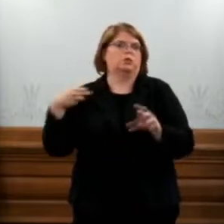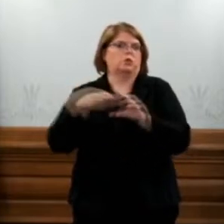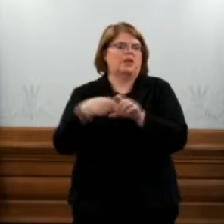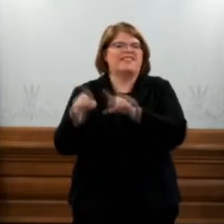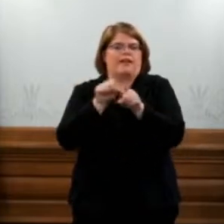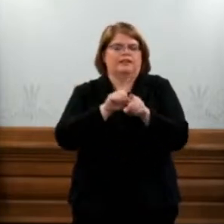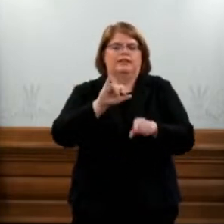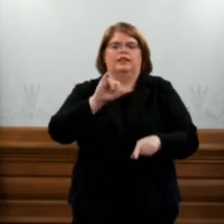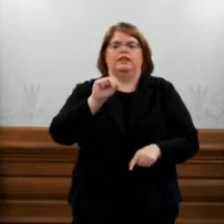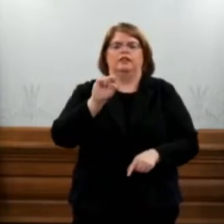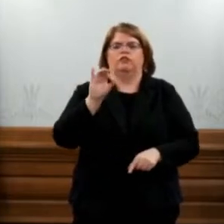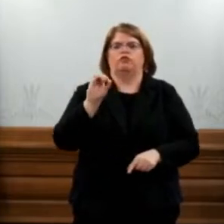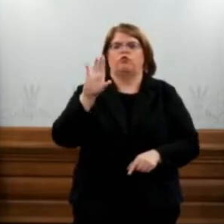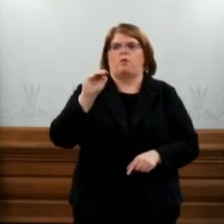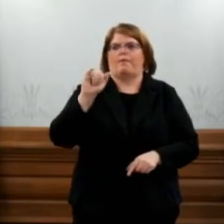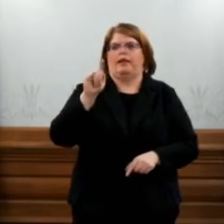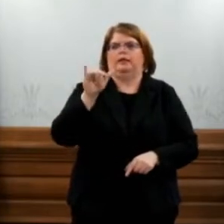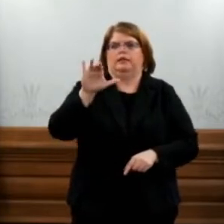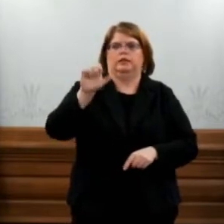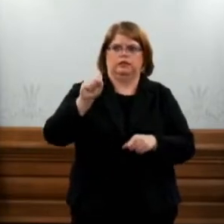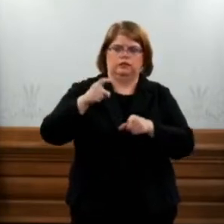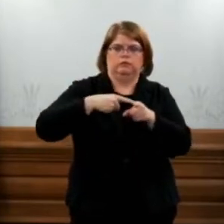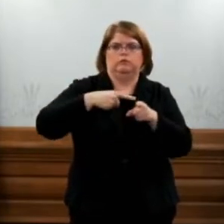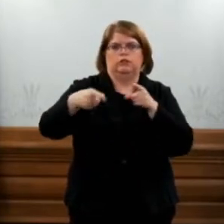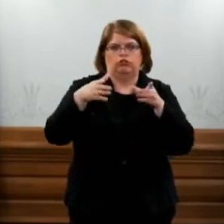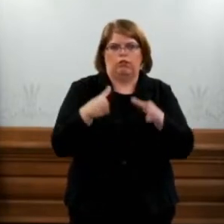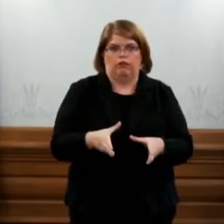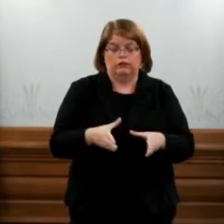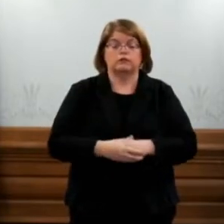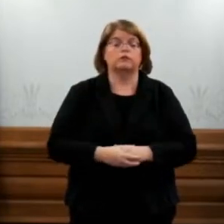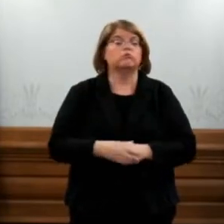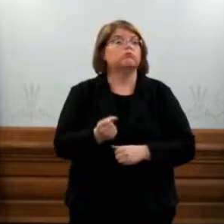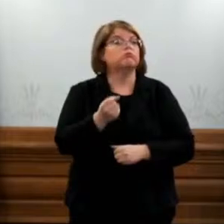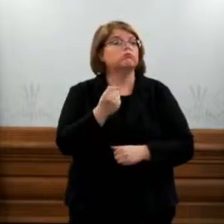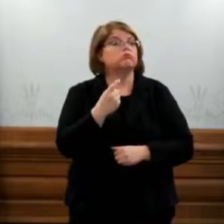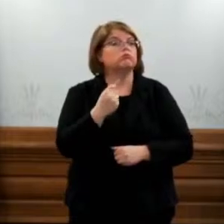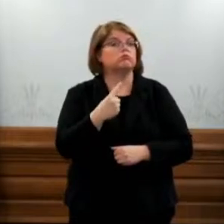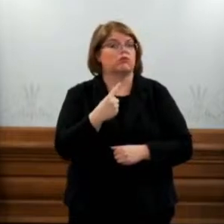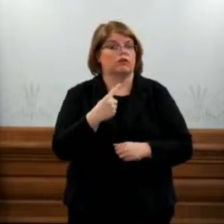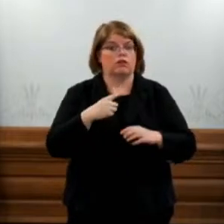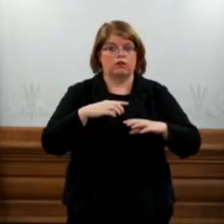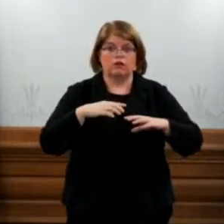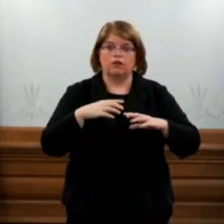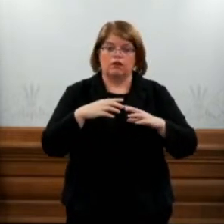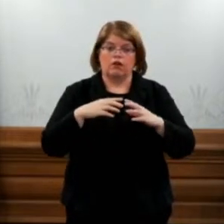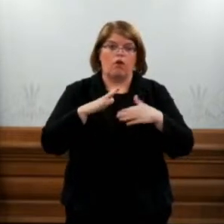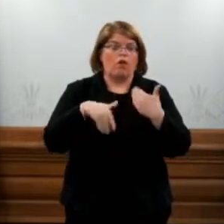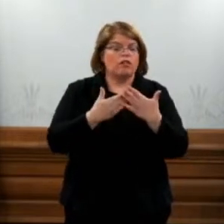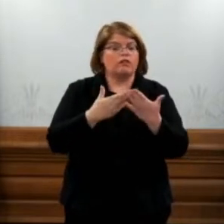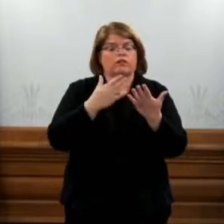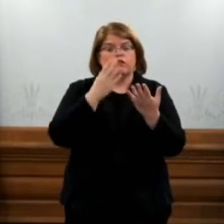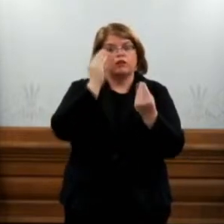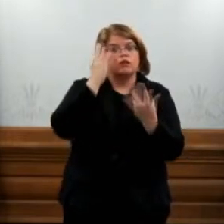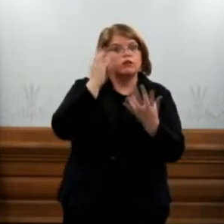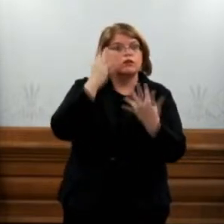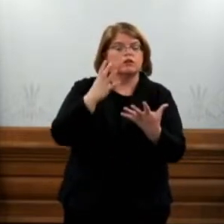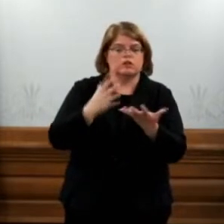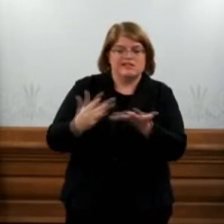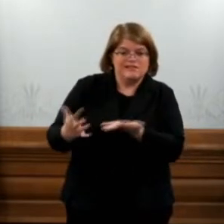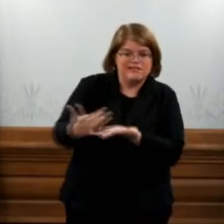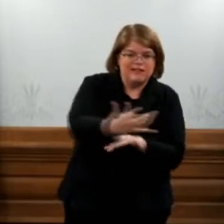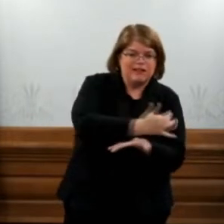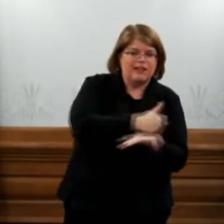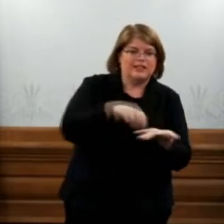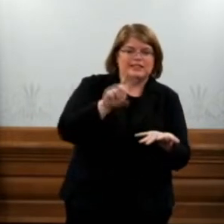specialist. As you can imagine, with the activity going on with this pandemic, the data needs and the data aggregation